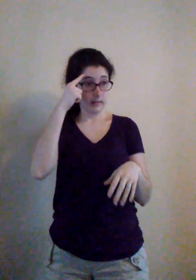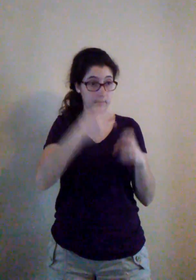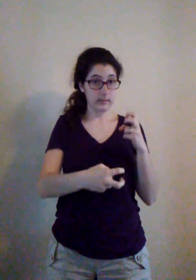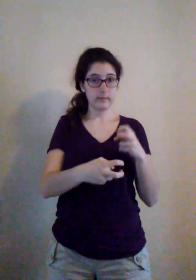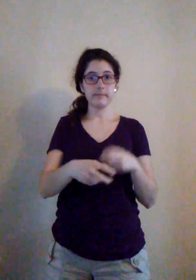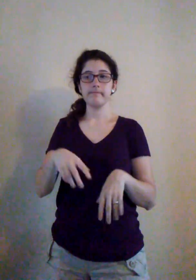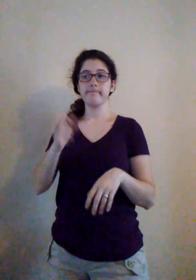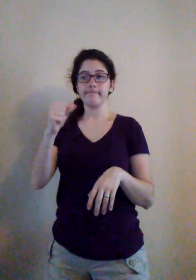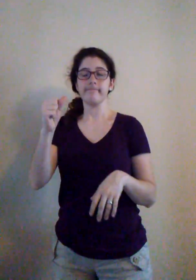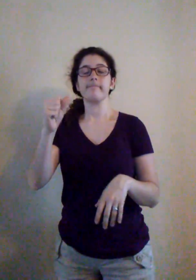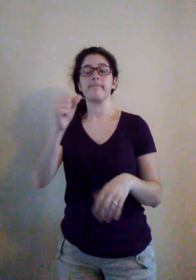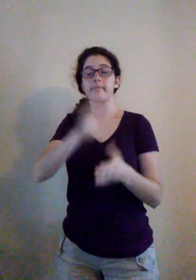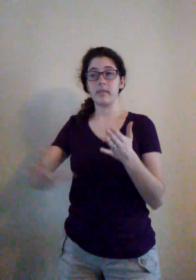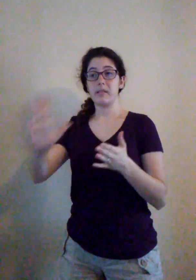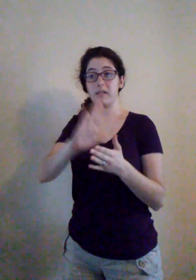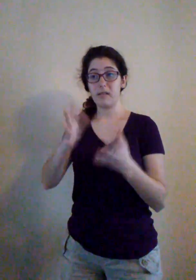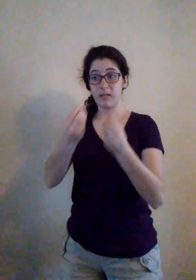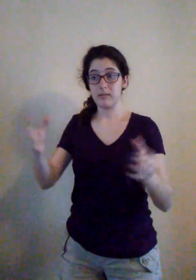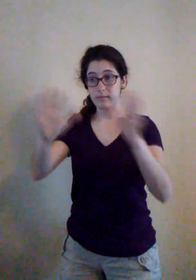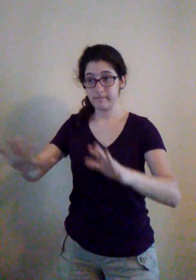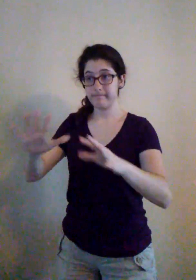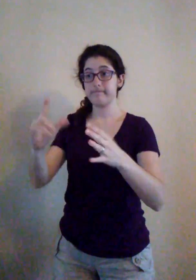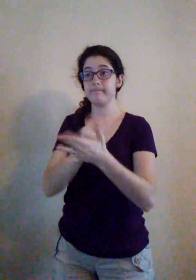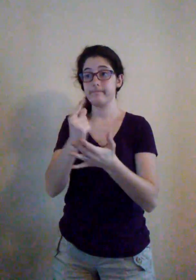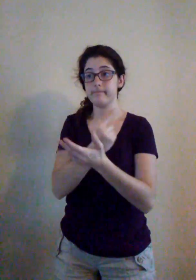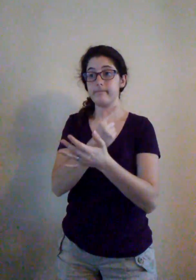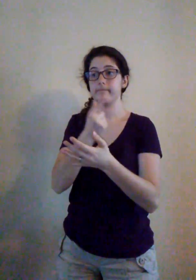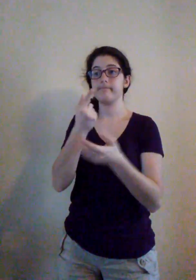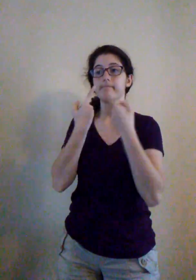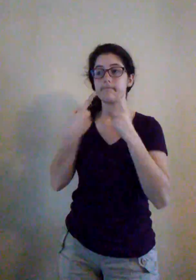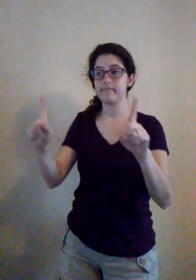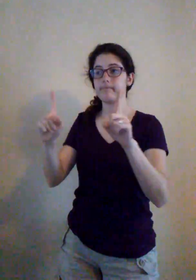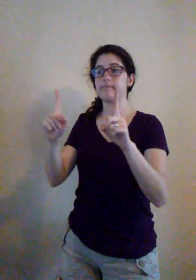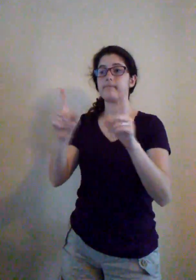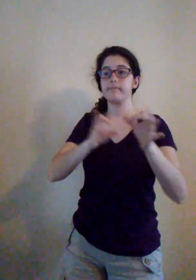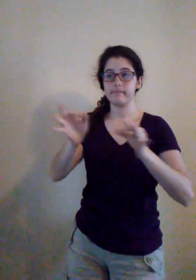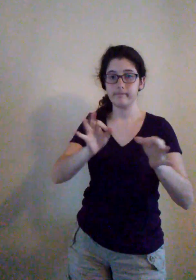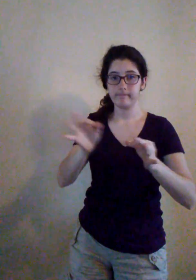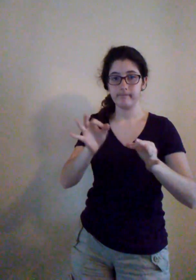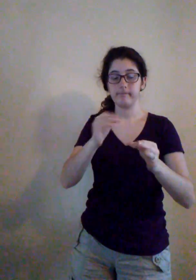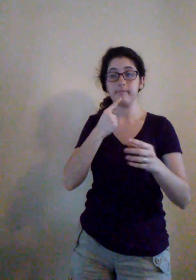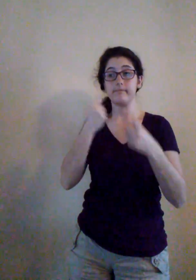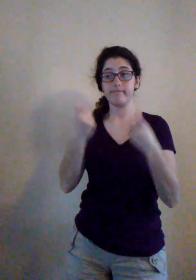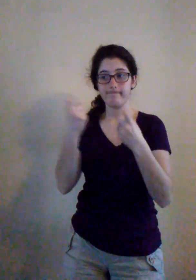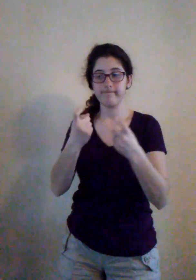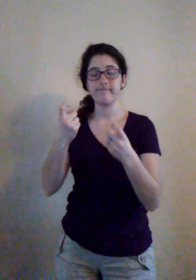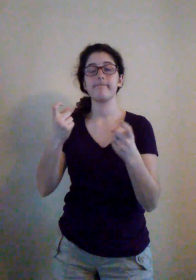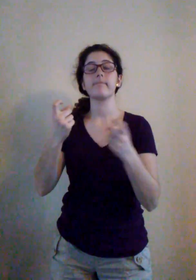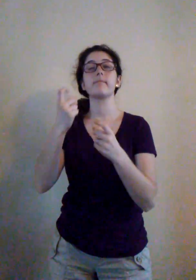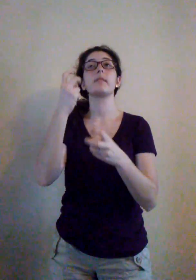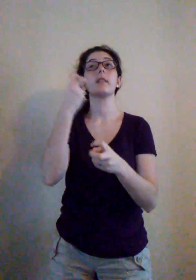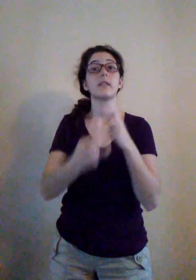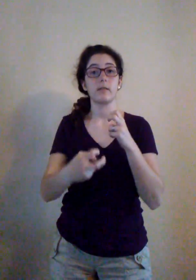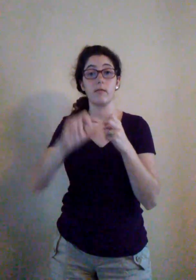is the nature of sin, by far. If you start talking about the Trinity or the Incarnation or the resurrection of Christ, and you